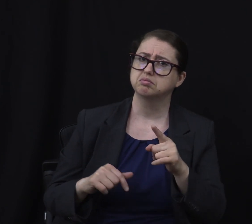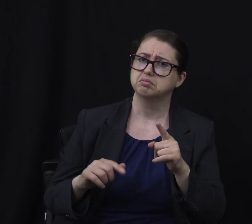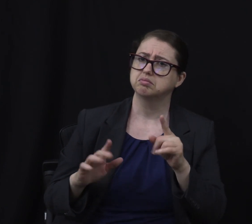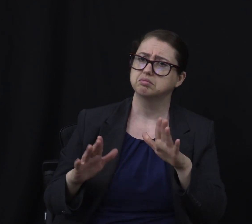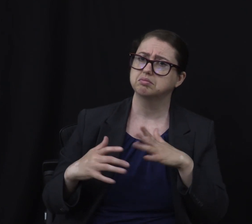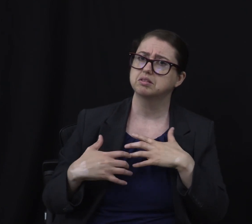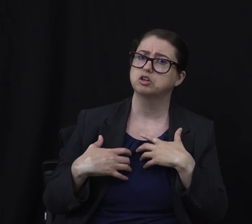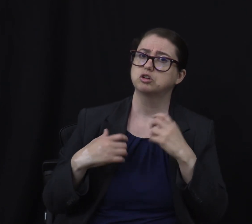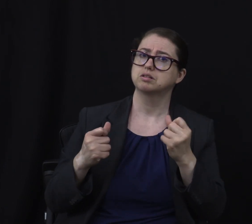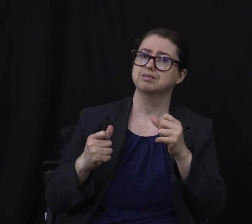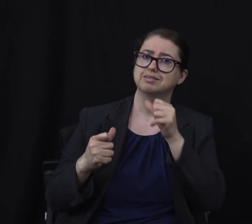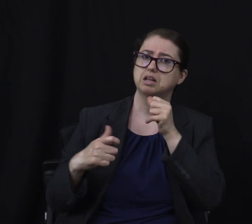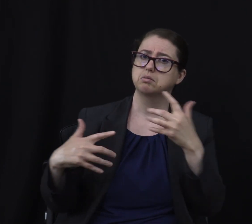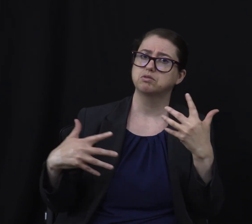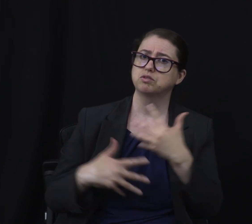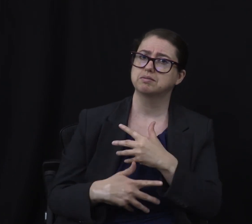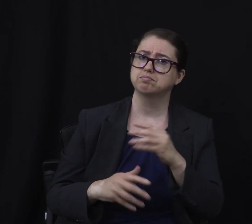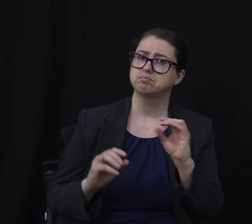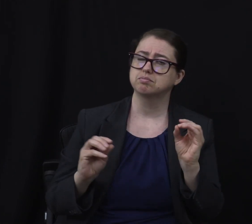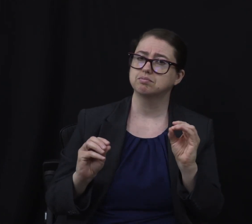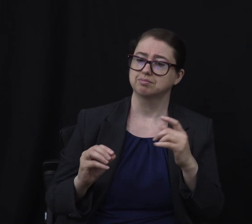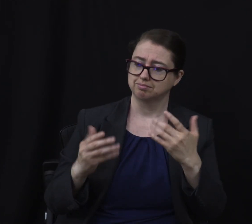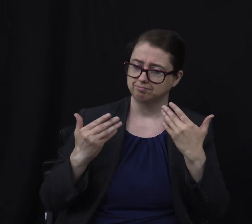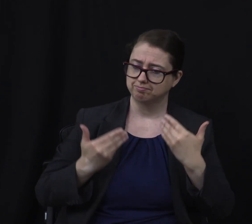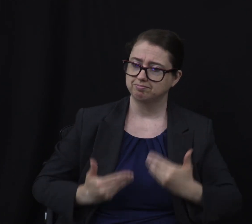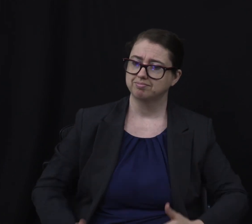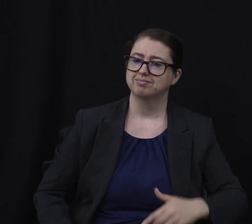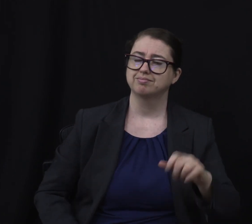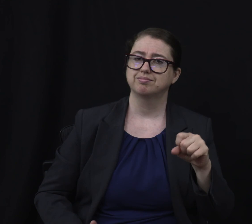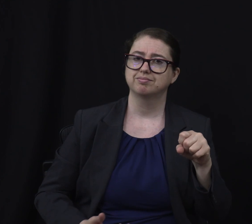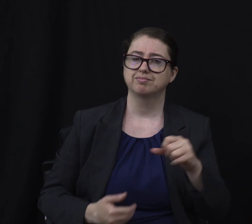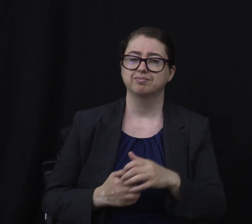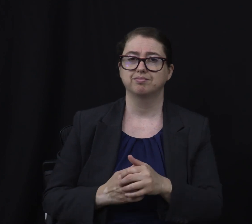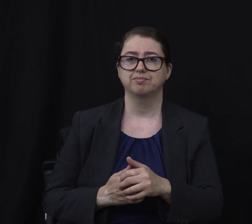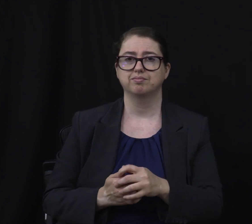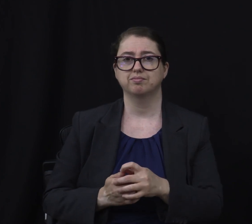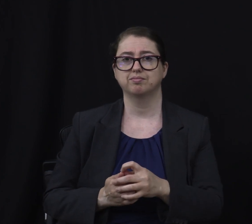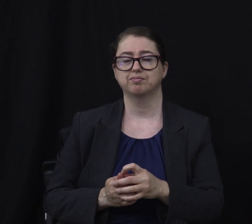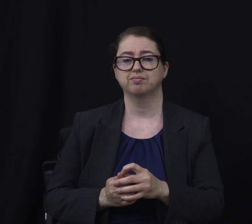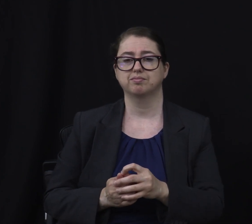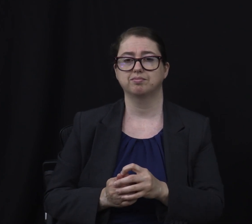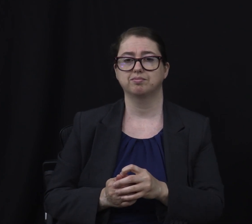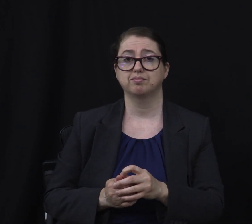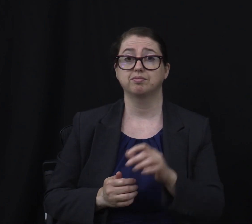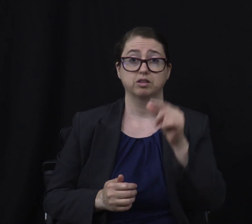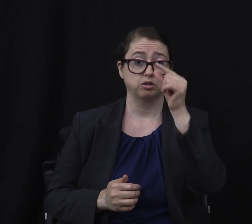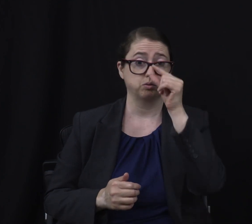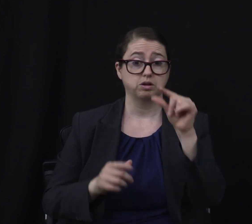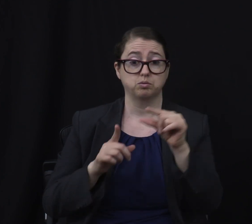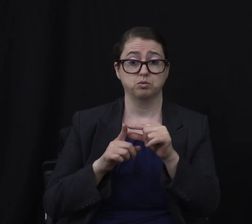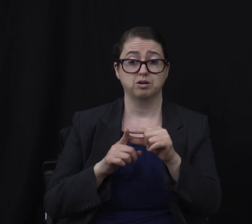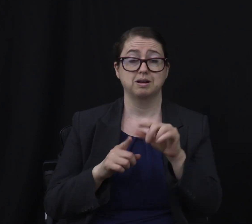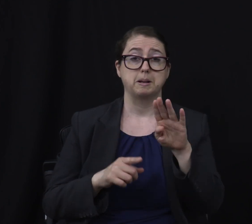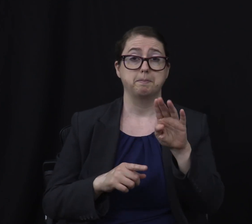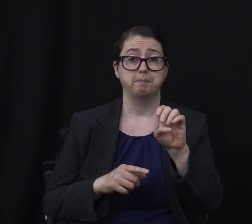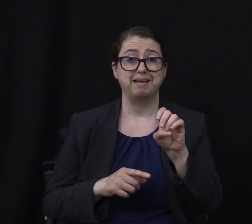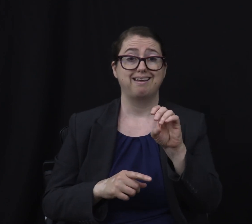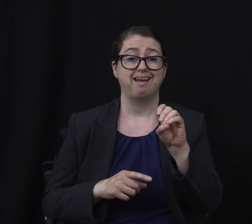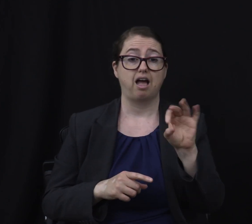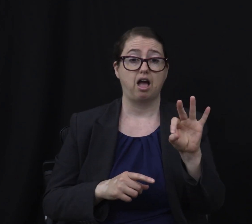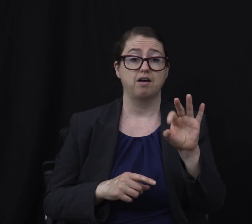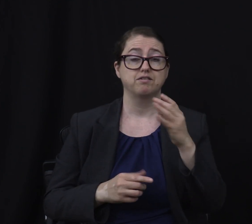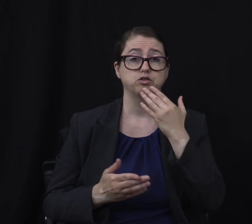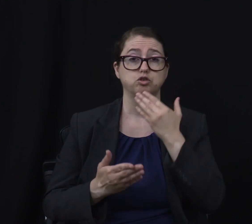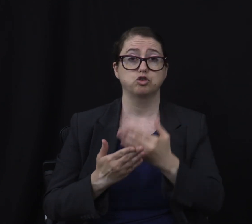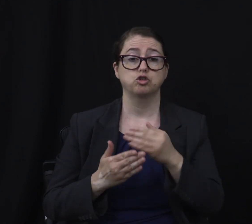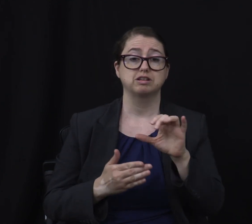not be afraid. It is I. In the Greek, be of good cheer is also written as be of good courage.